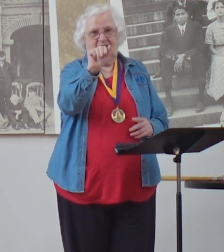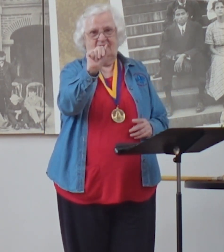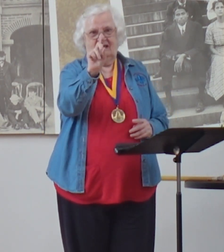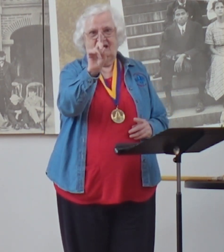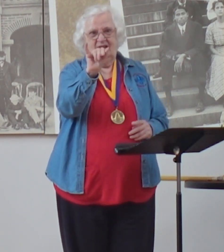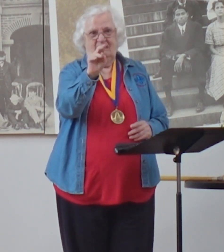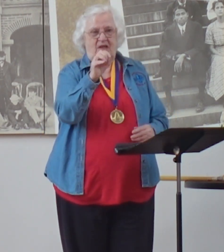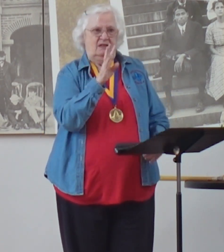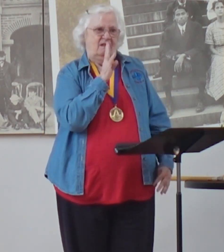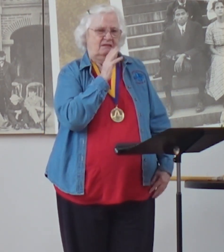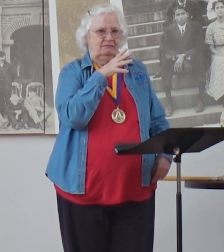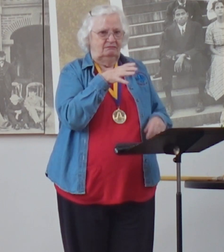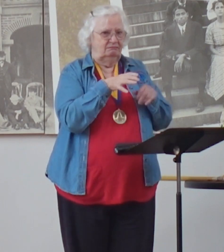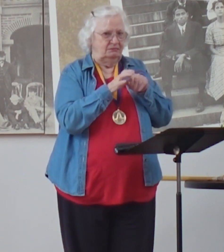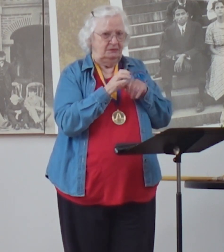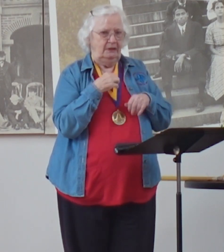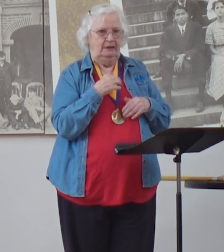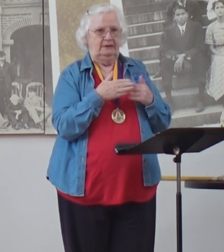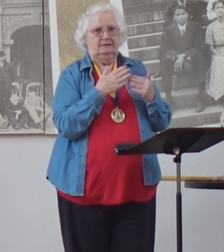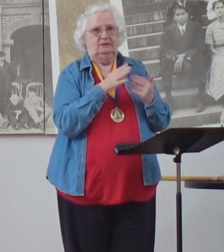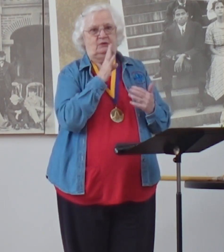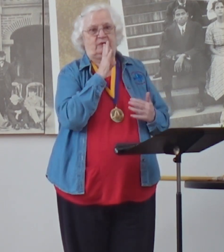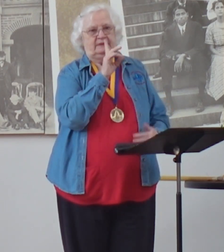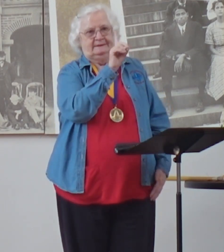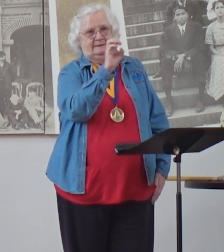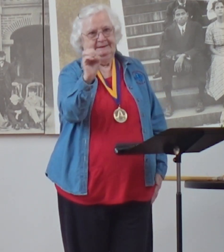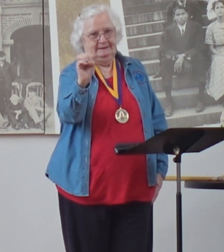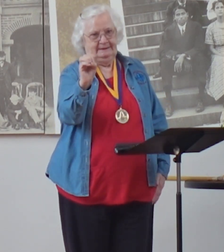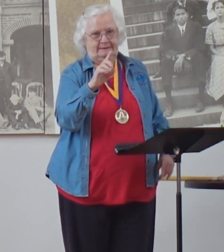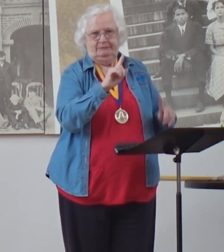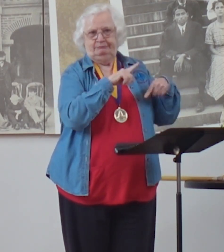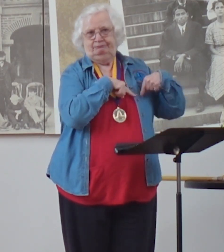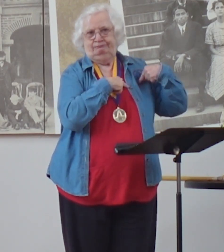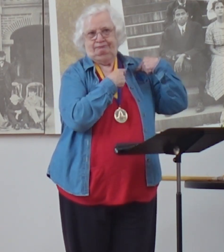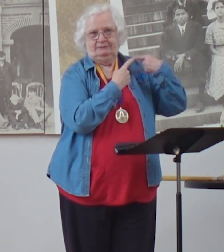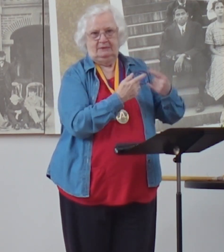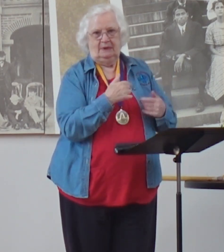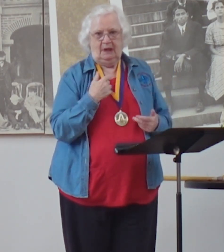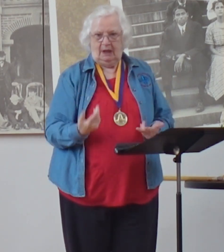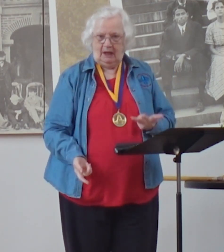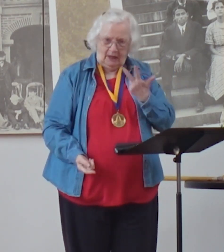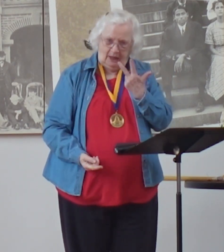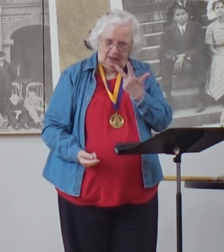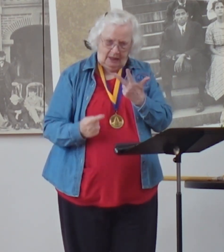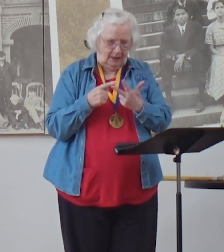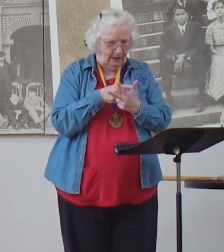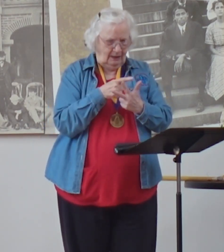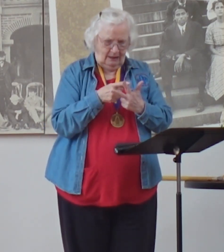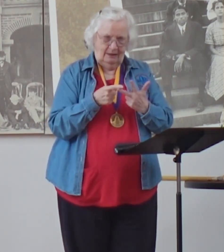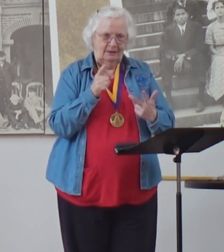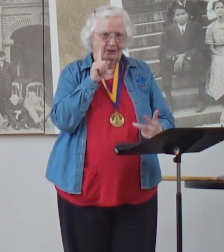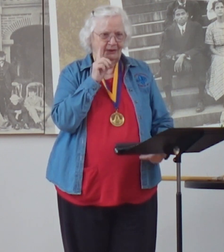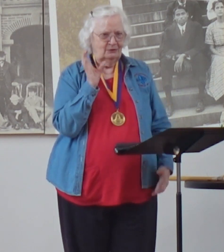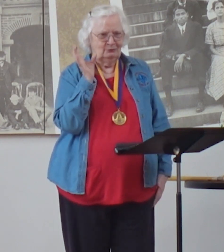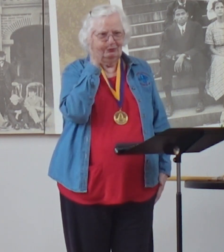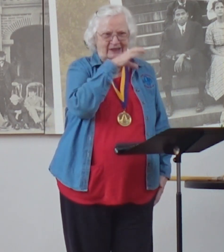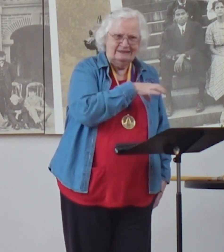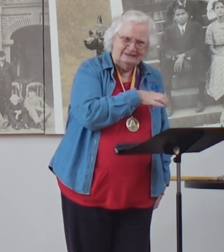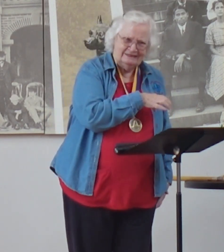I thought my twin sister, Nancy, and we said D because it was easy for me to say Nancy D. So I